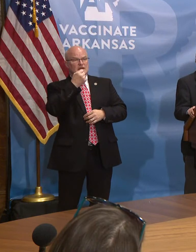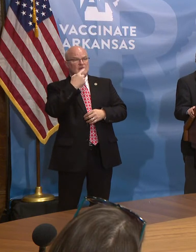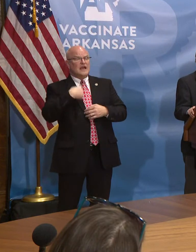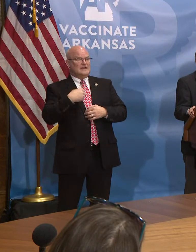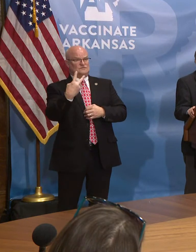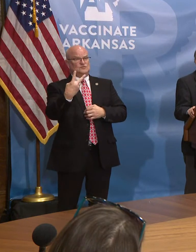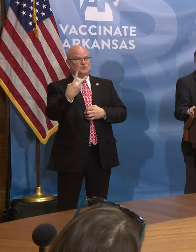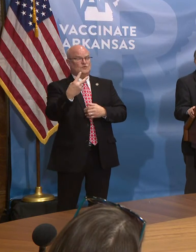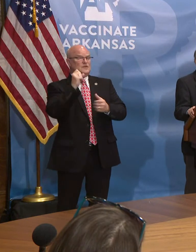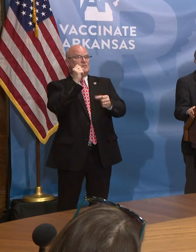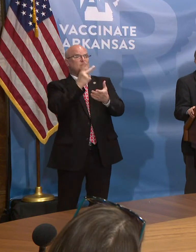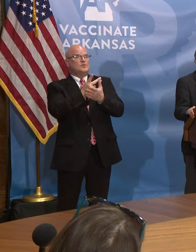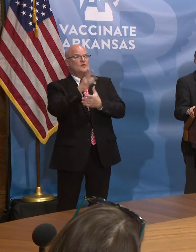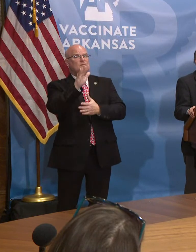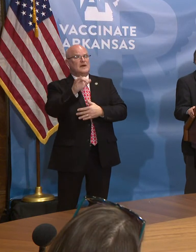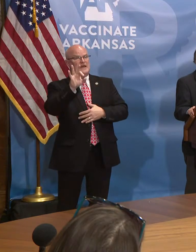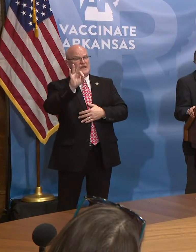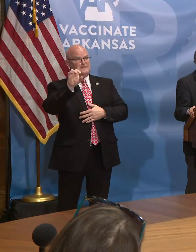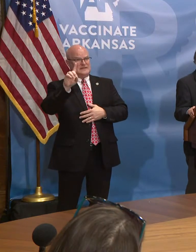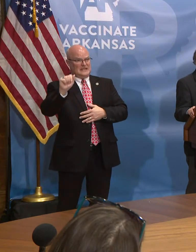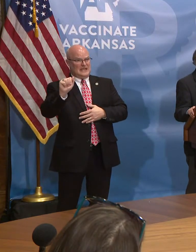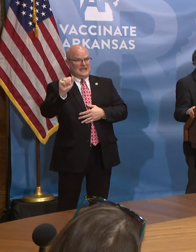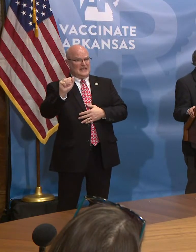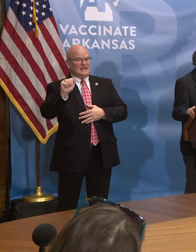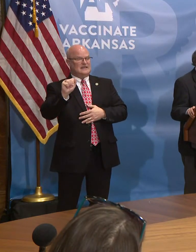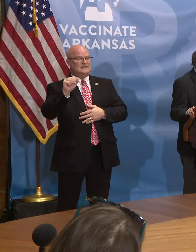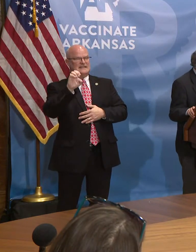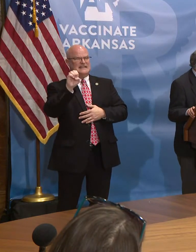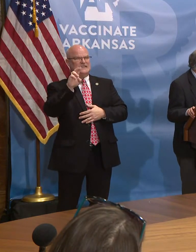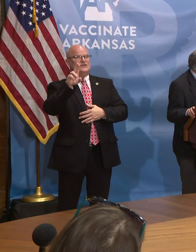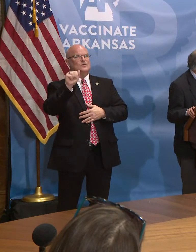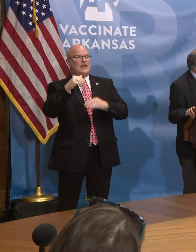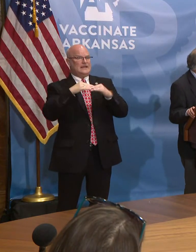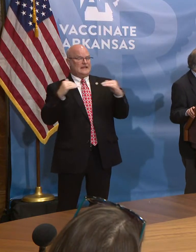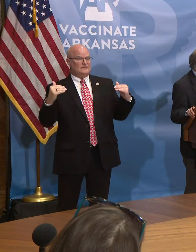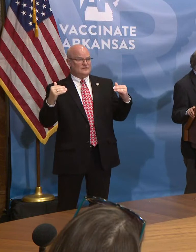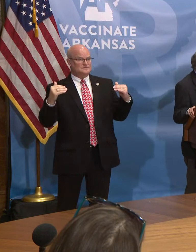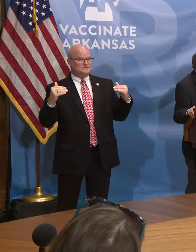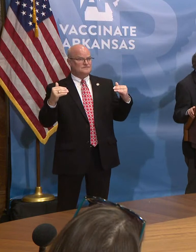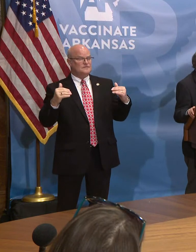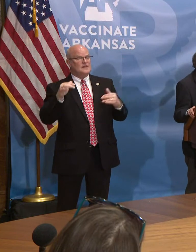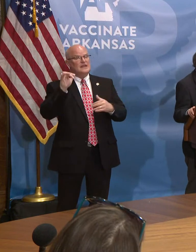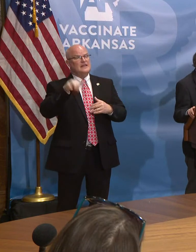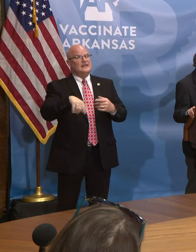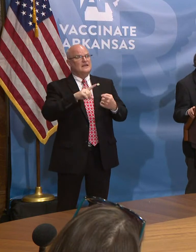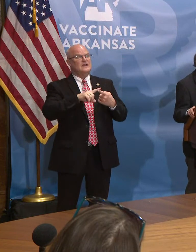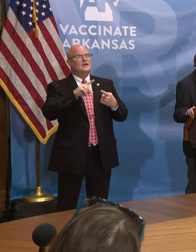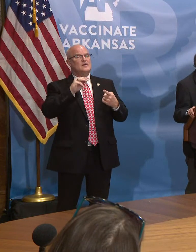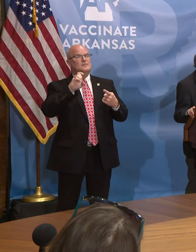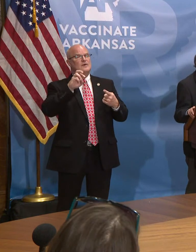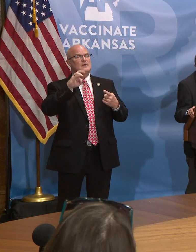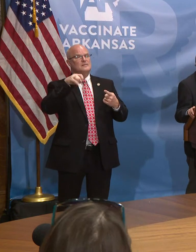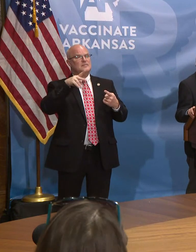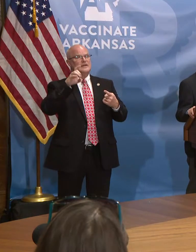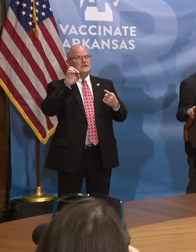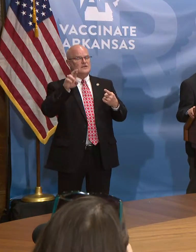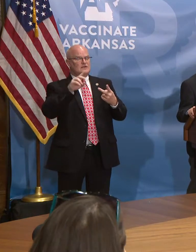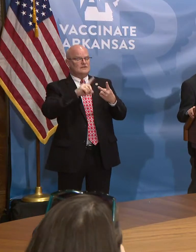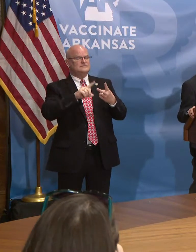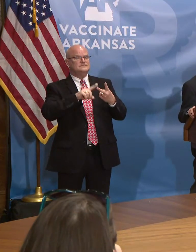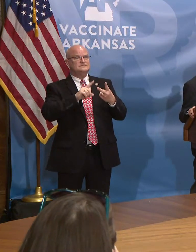2 that are approved by the FDA at the EUA level. They are molnupiravir